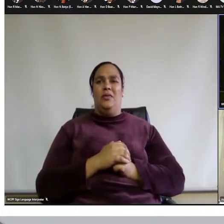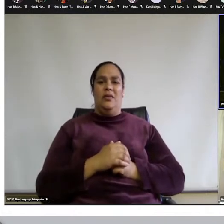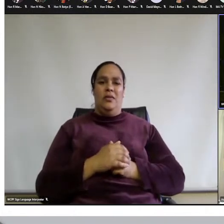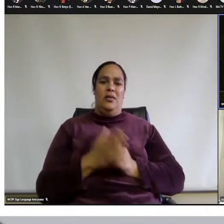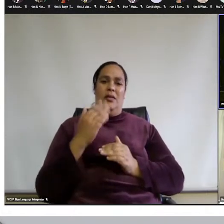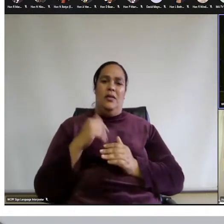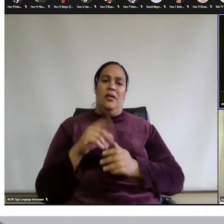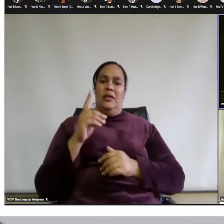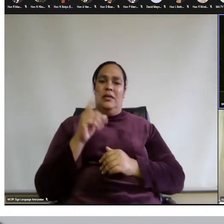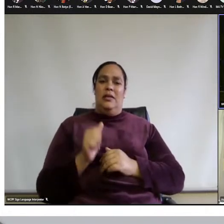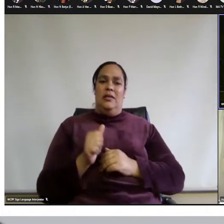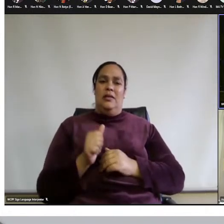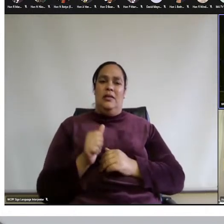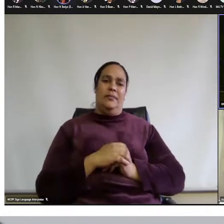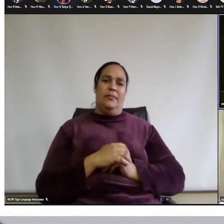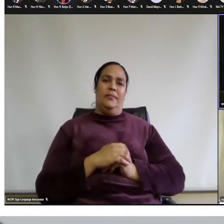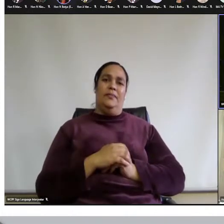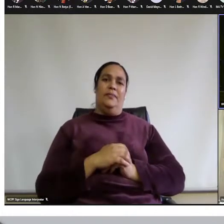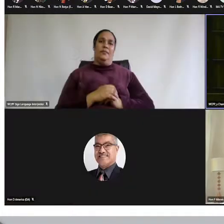the DA.